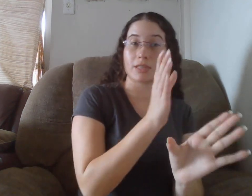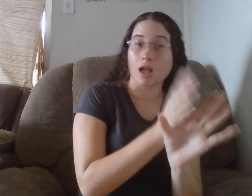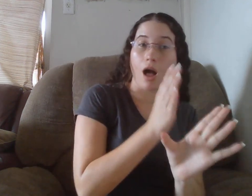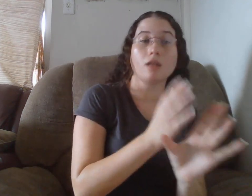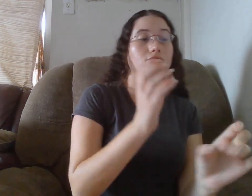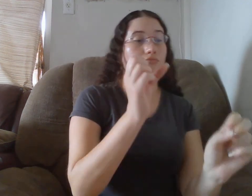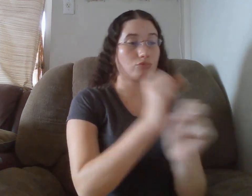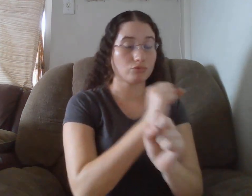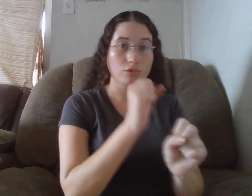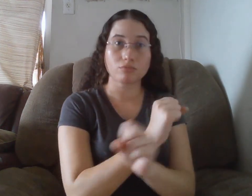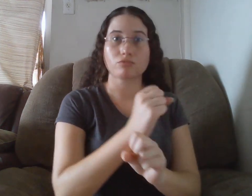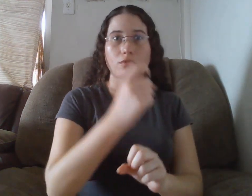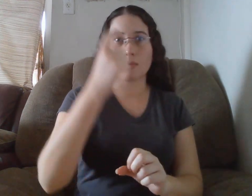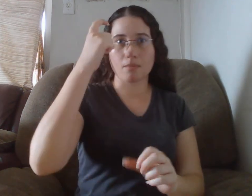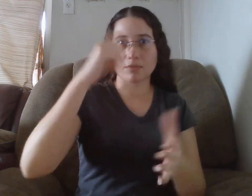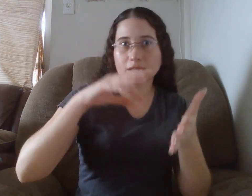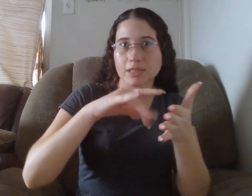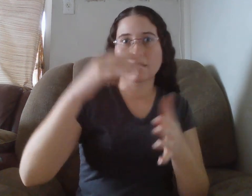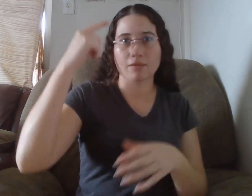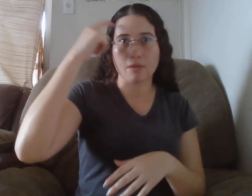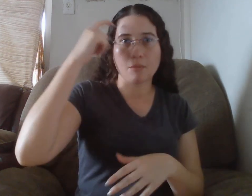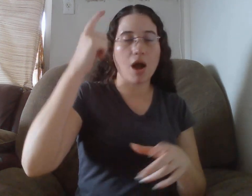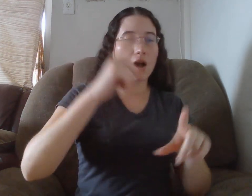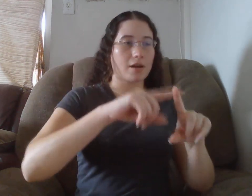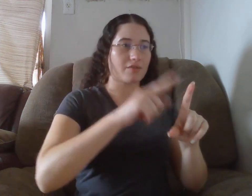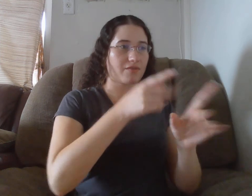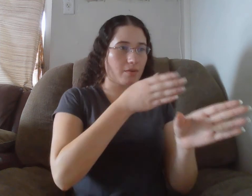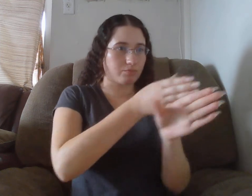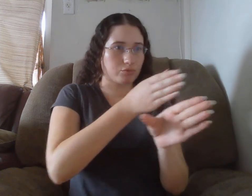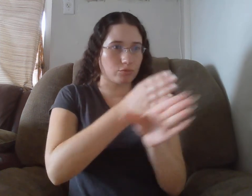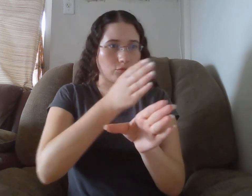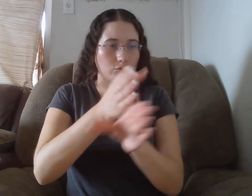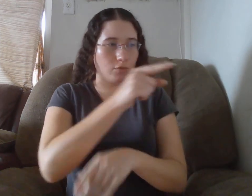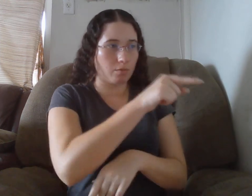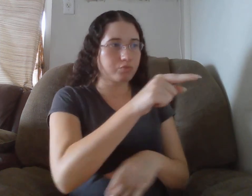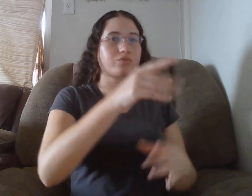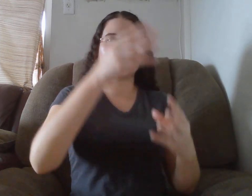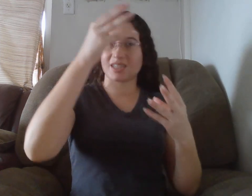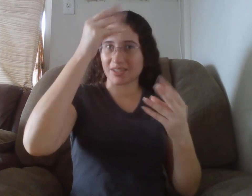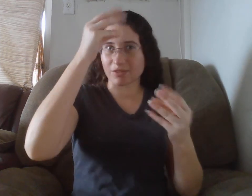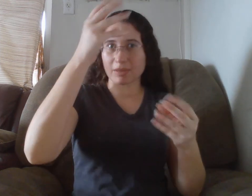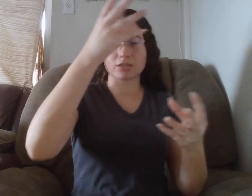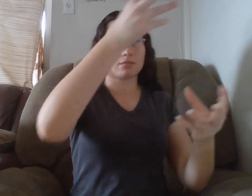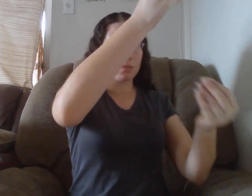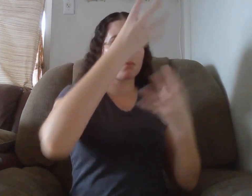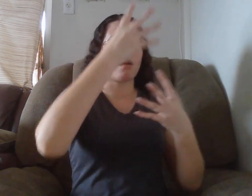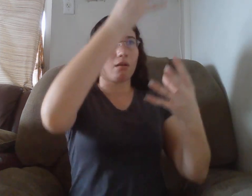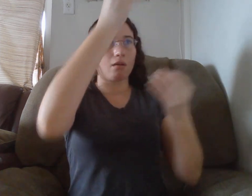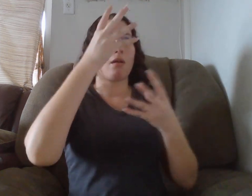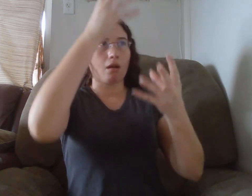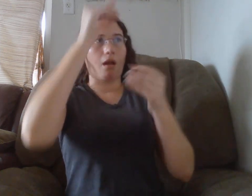in neurobiology, in all of these different fields that tell us information. They haven't been applied extensively to